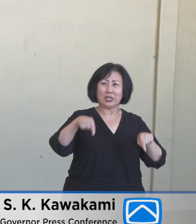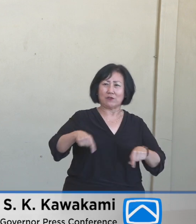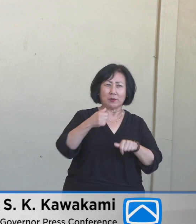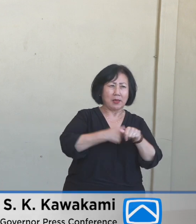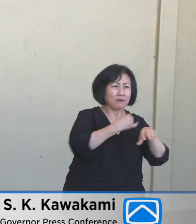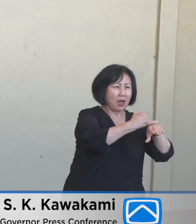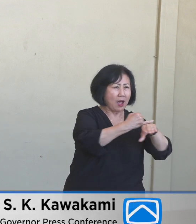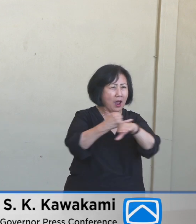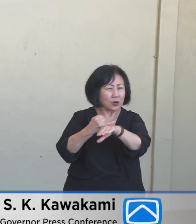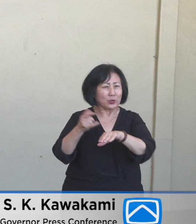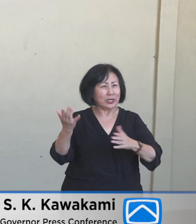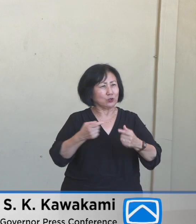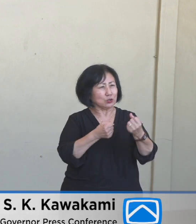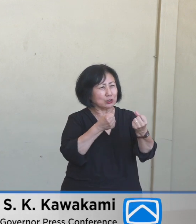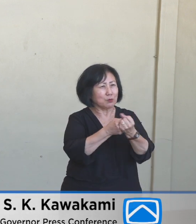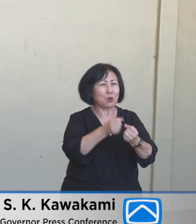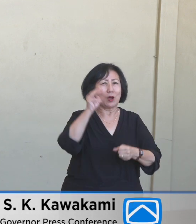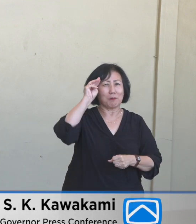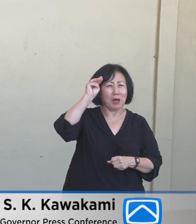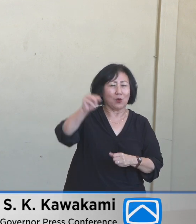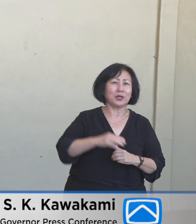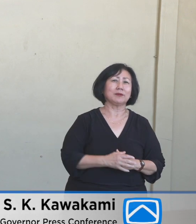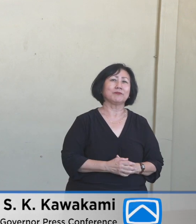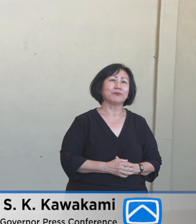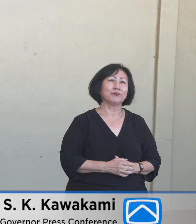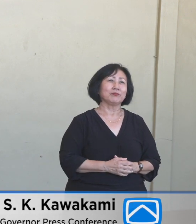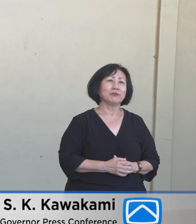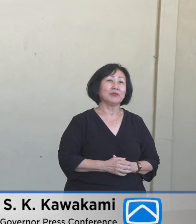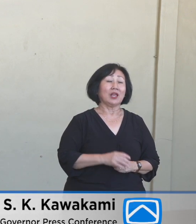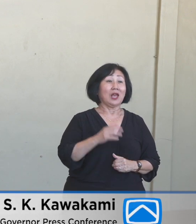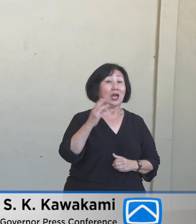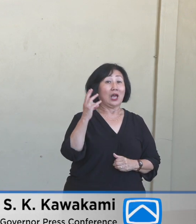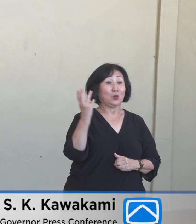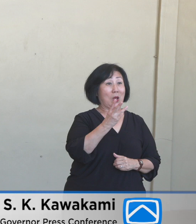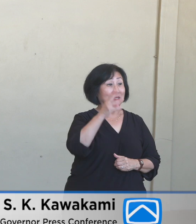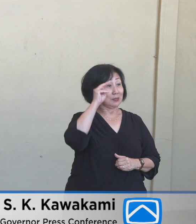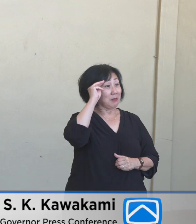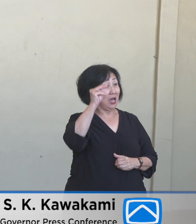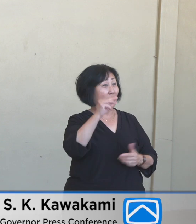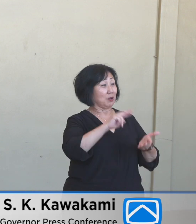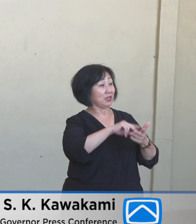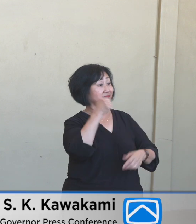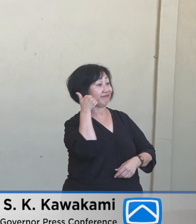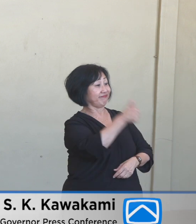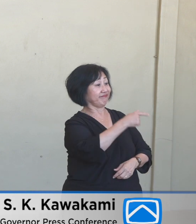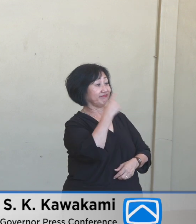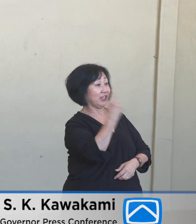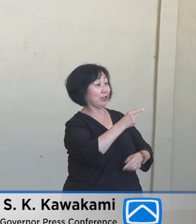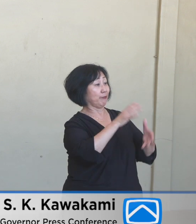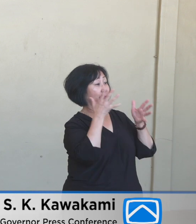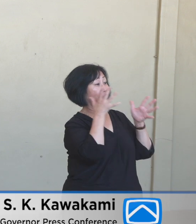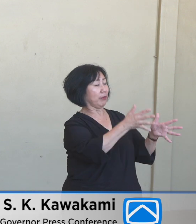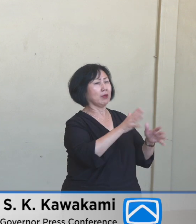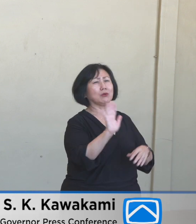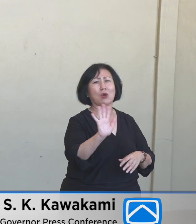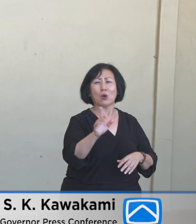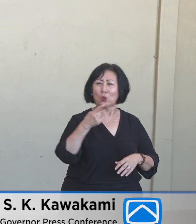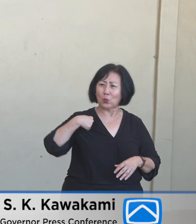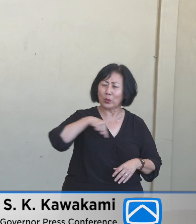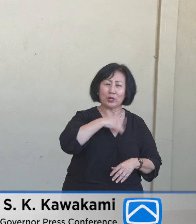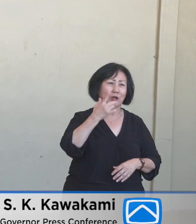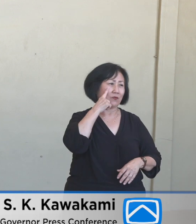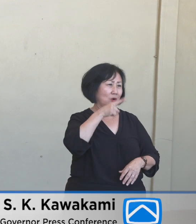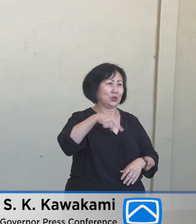to support Maui, and that West Maui is not in it alone, and we'll be here for you